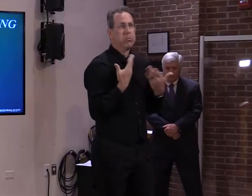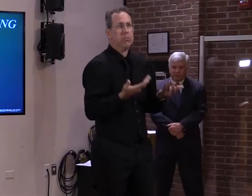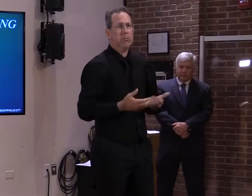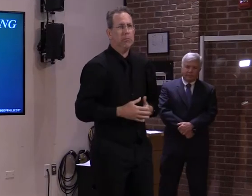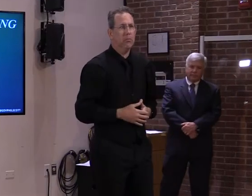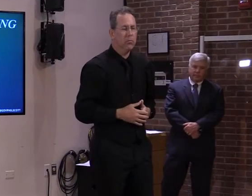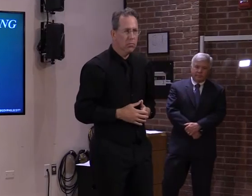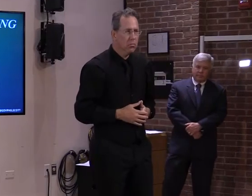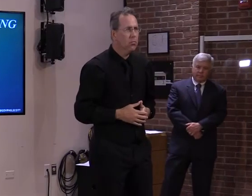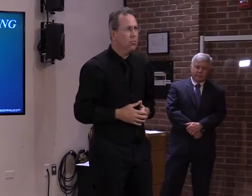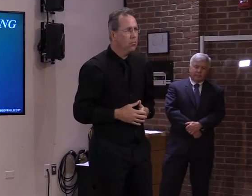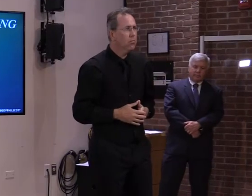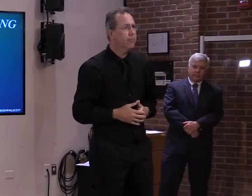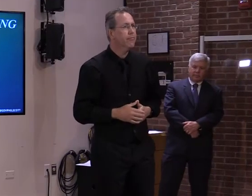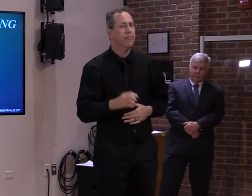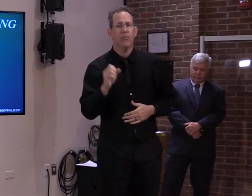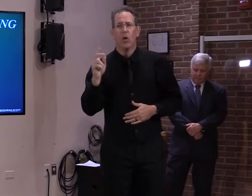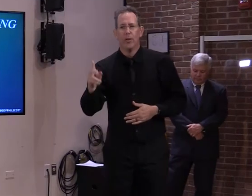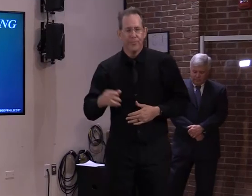Derek, 7 days.